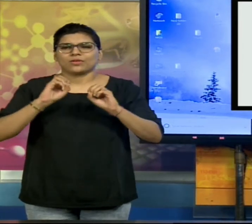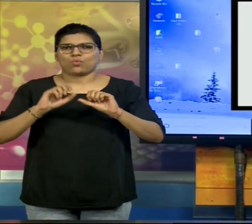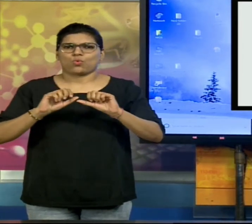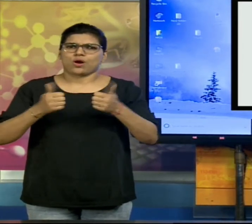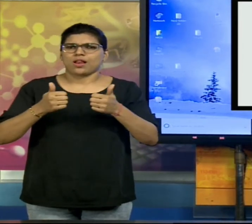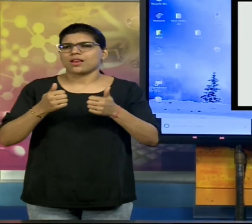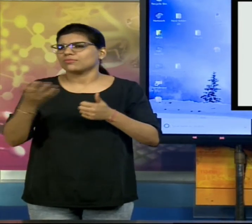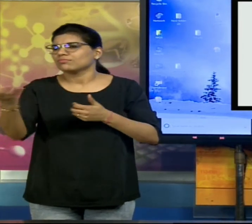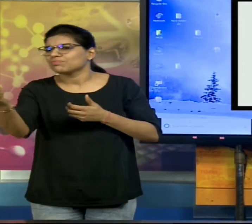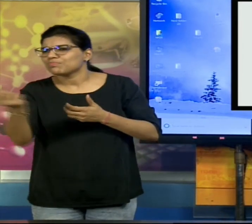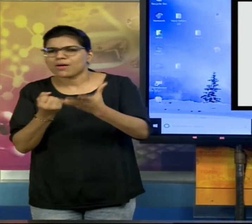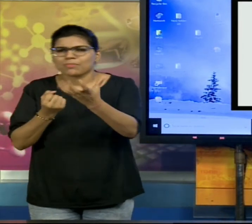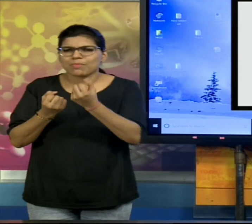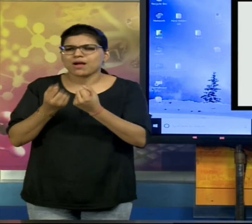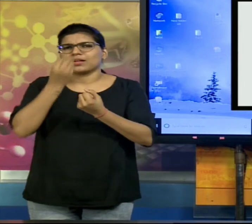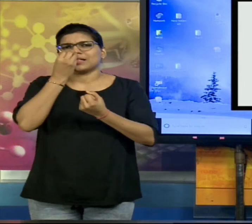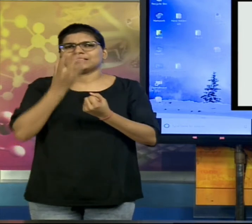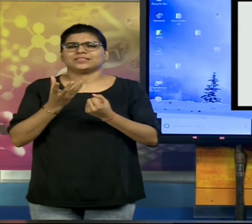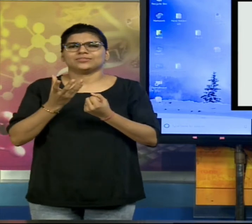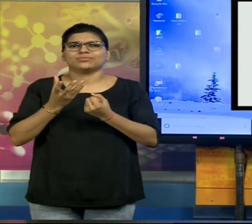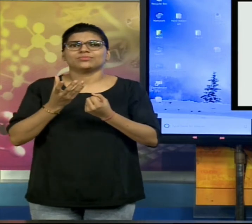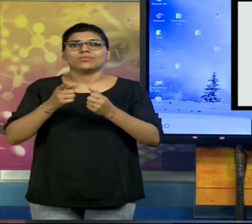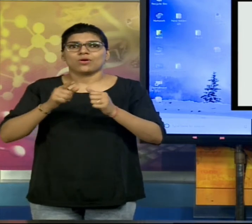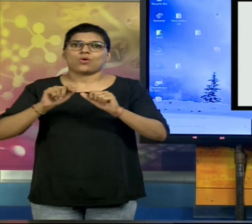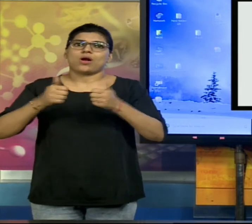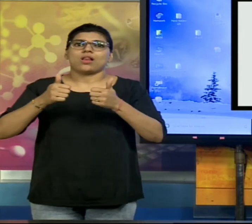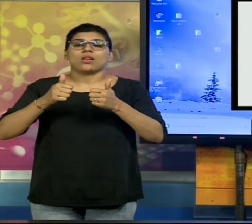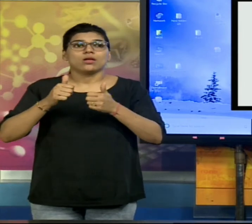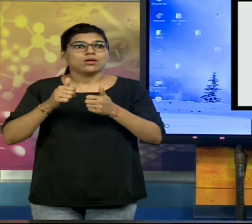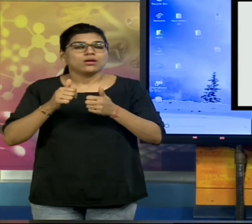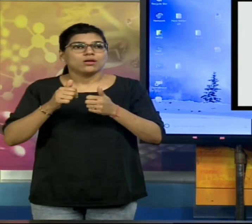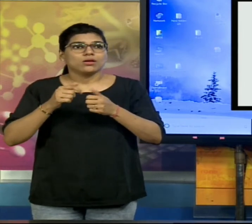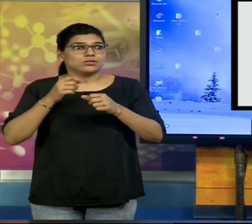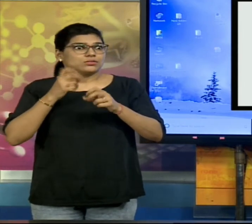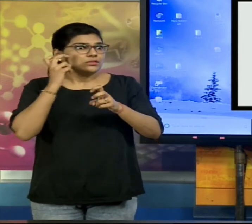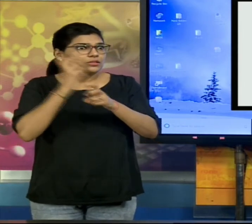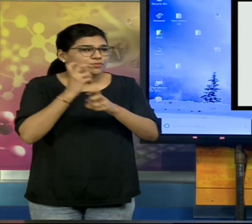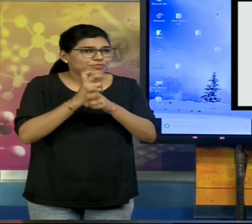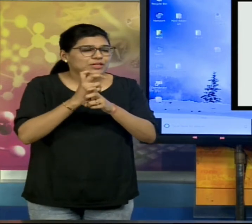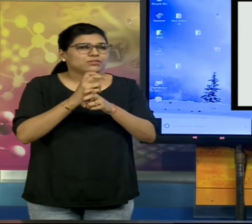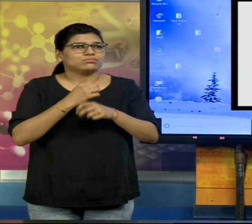So we don't want any barriers for the marketing work.